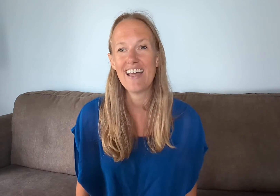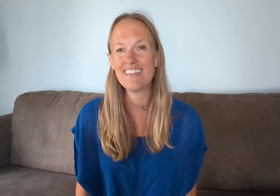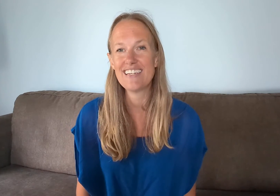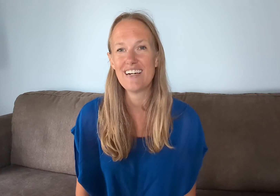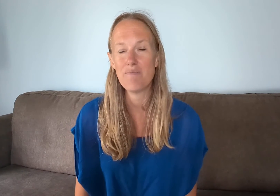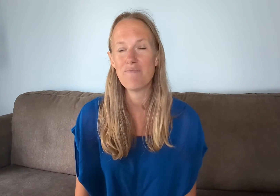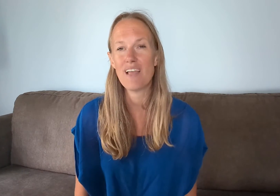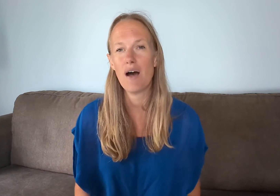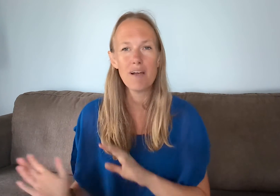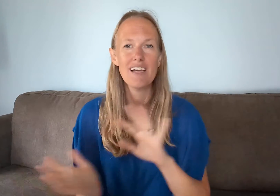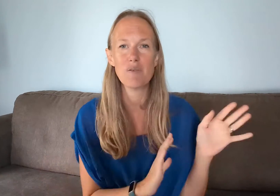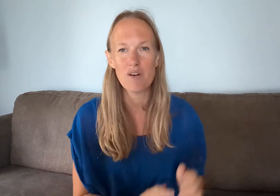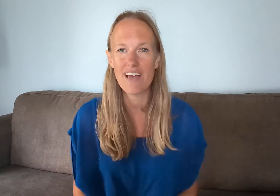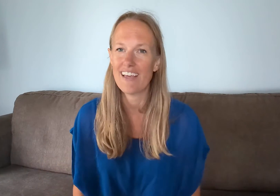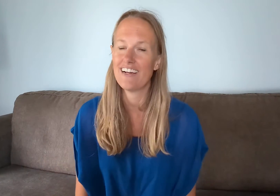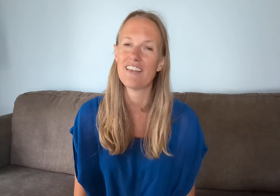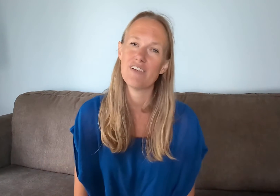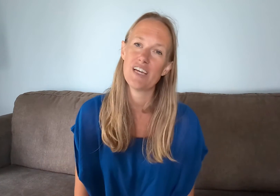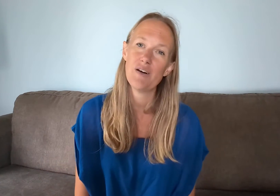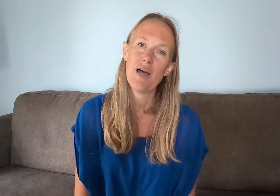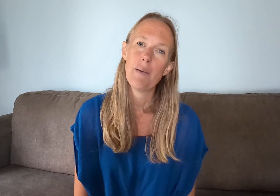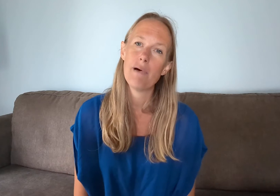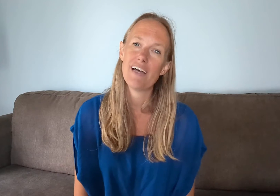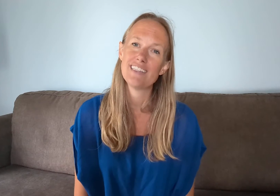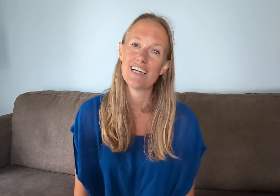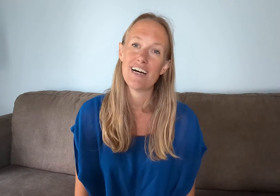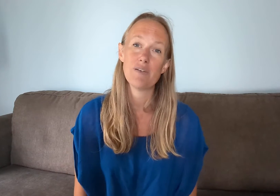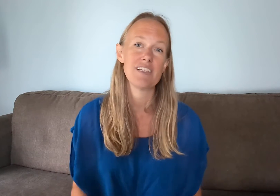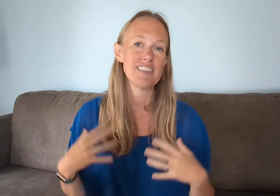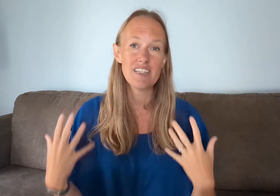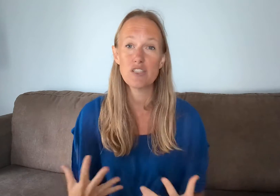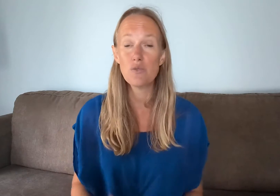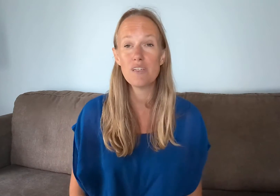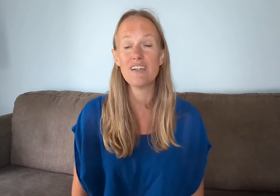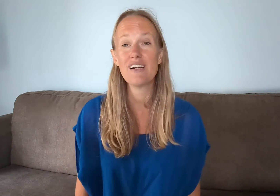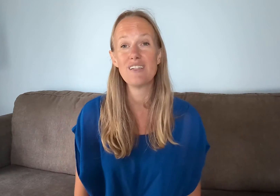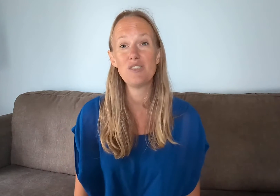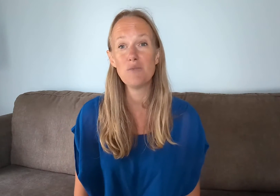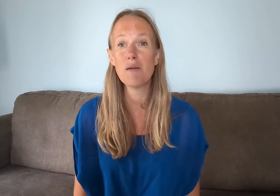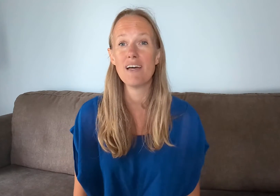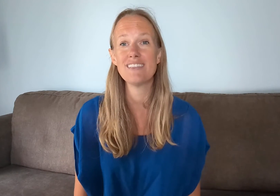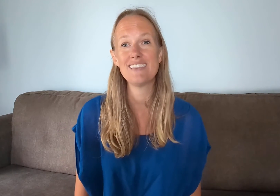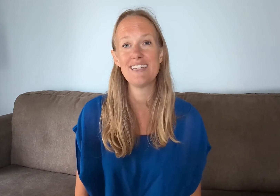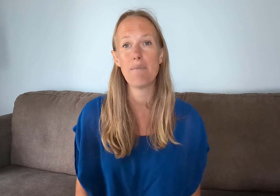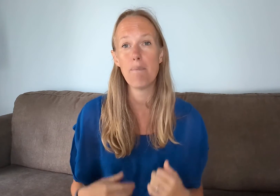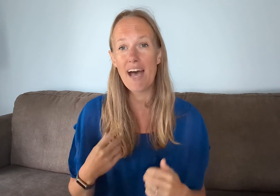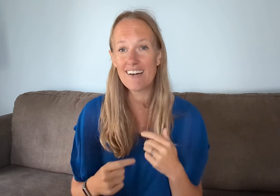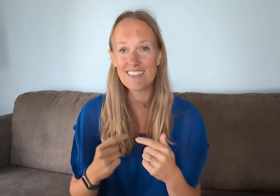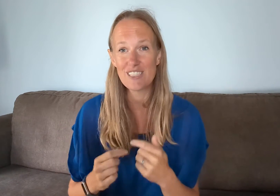and I'll probably cover more of that in another video. But with the start of the school year, I'm going to do my best to get back on